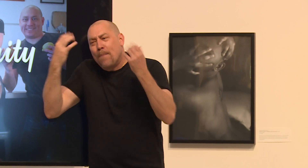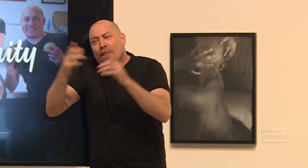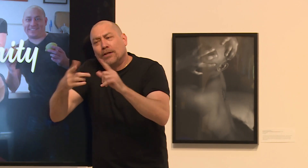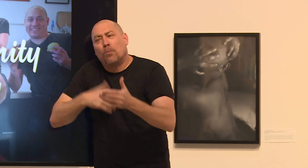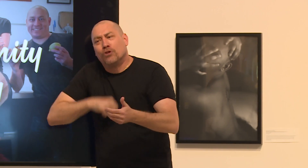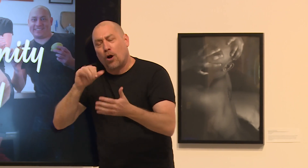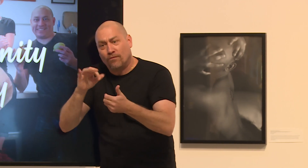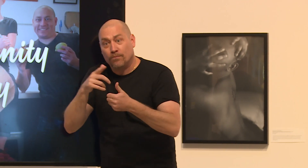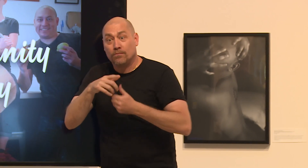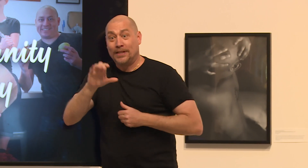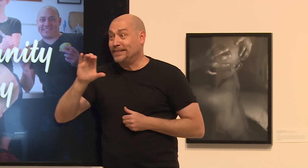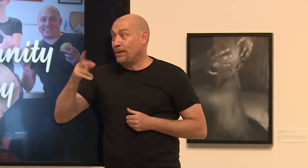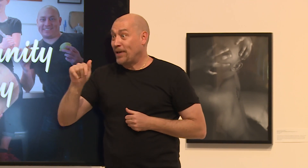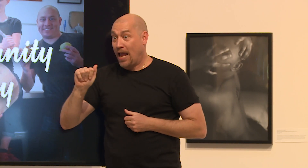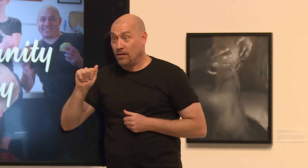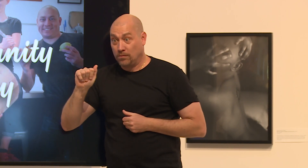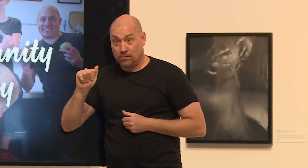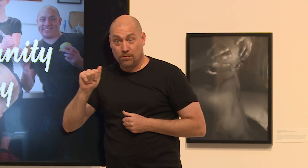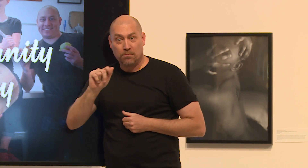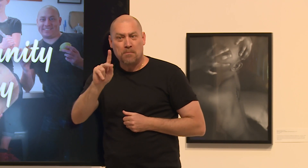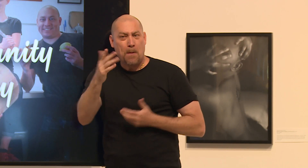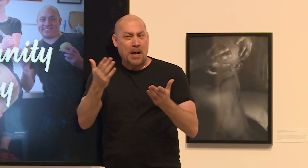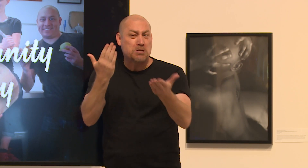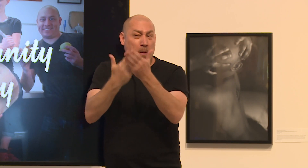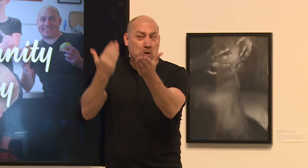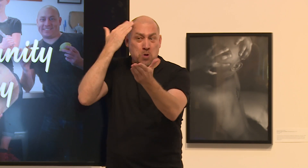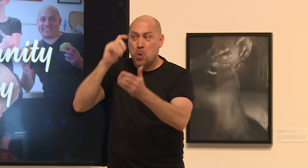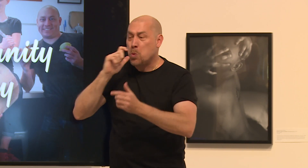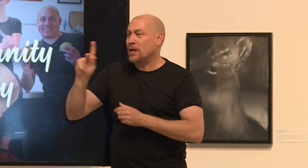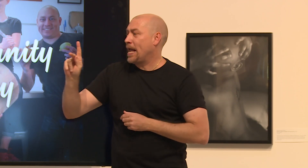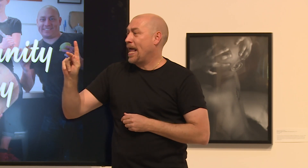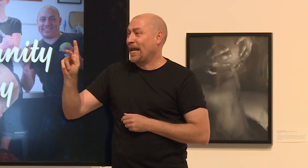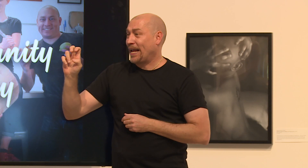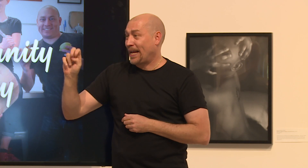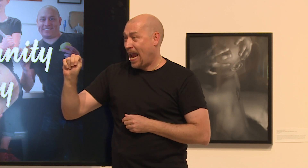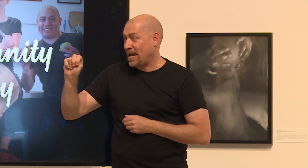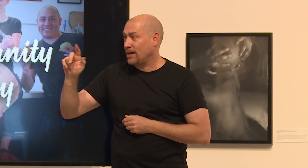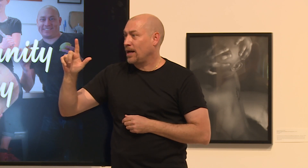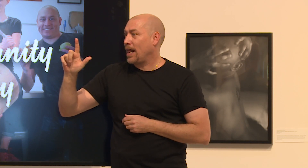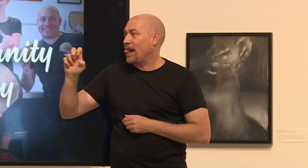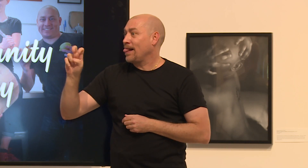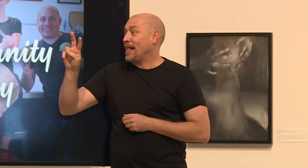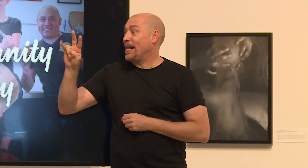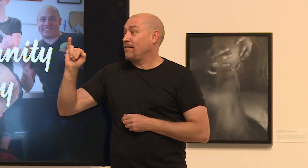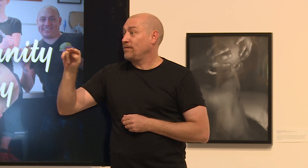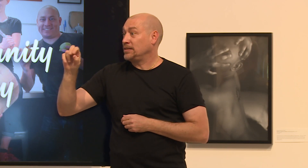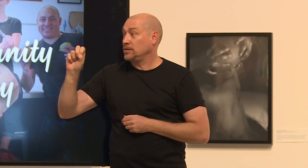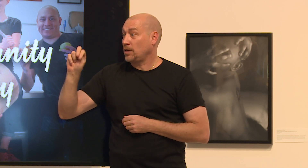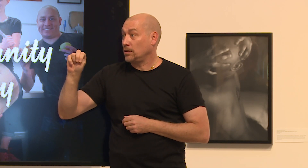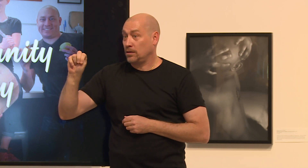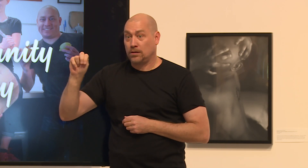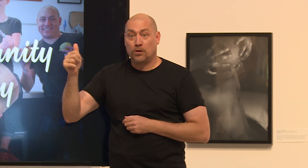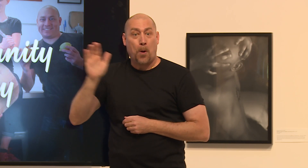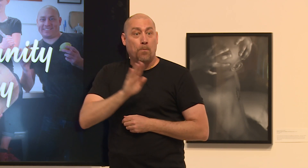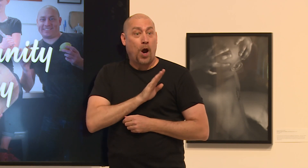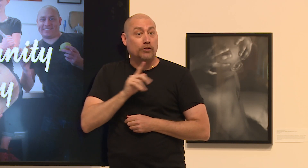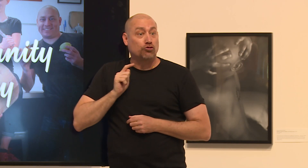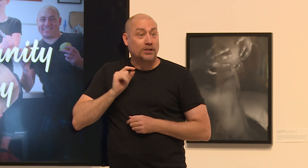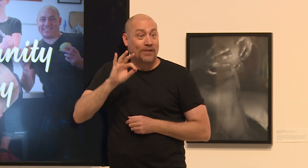And this is one of the things that I'm proud of, the CPA. Ken Levinson, Board of Trustees